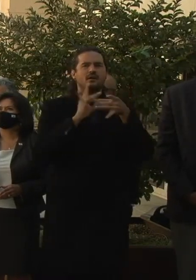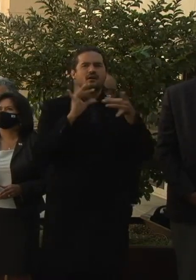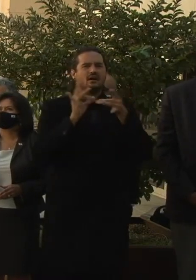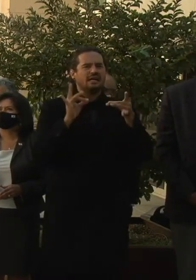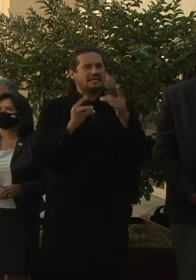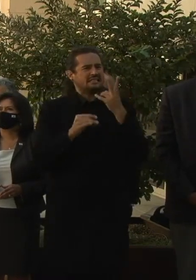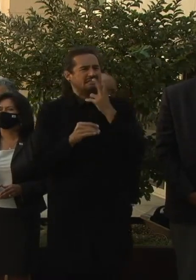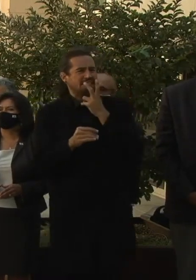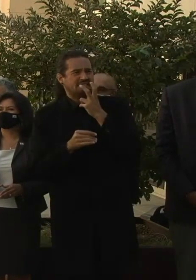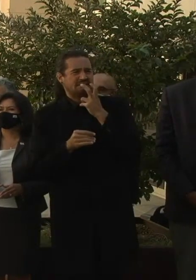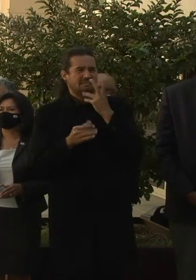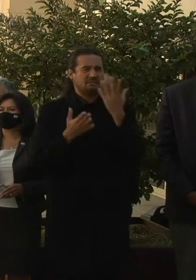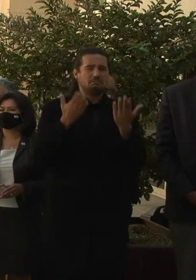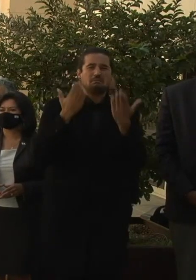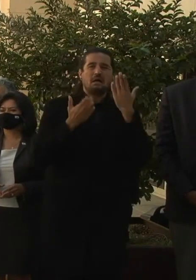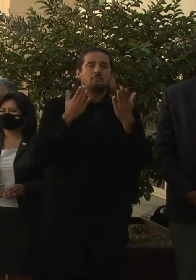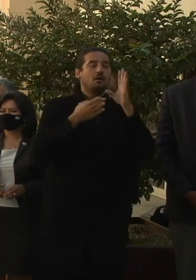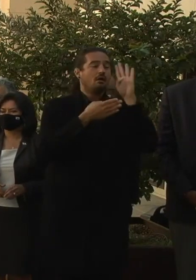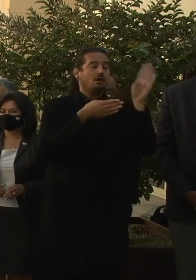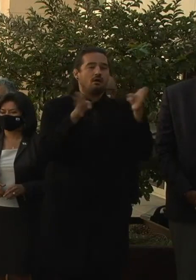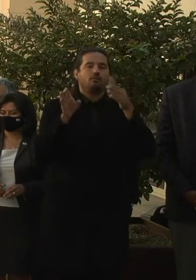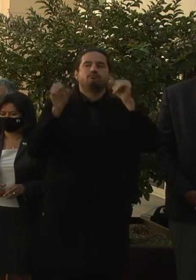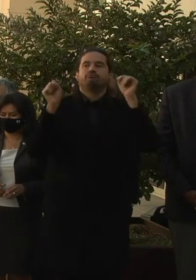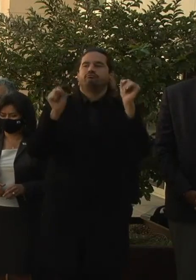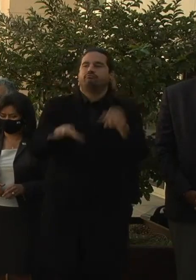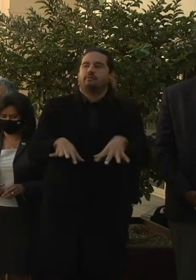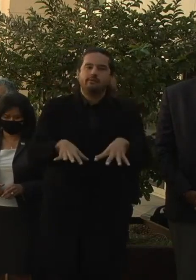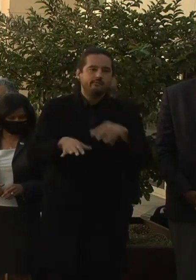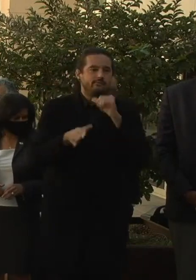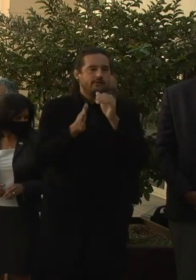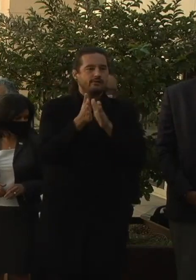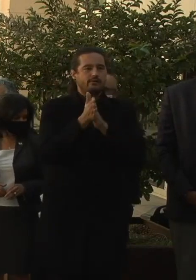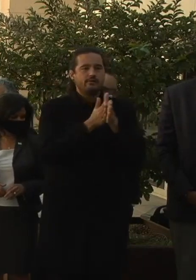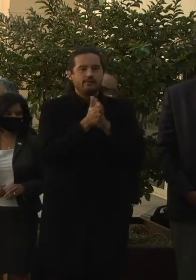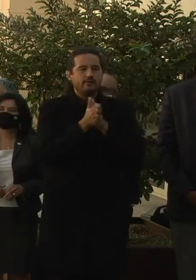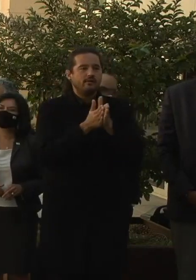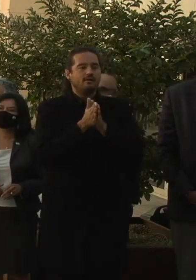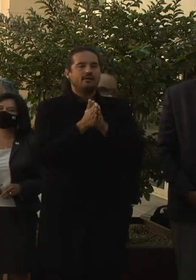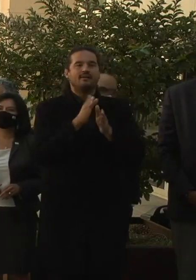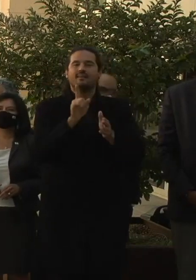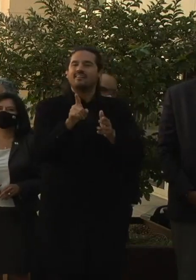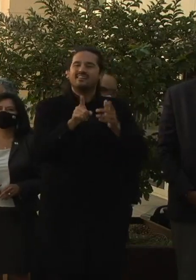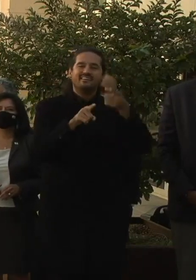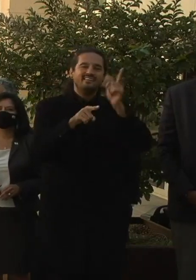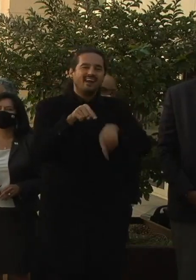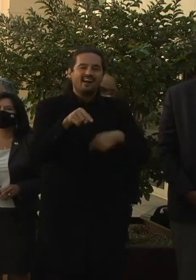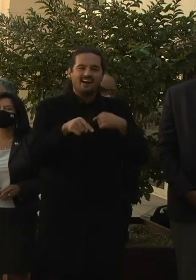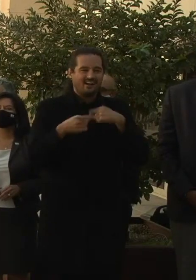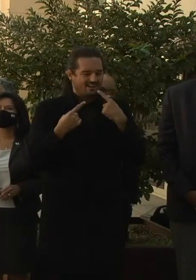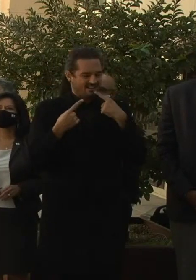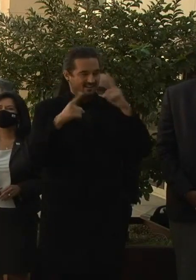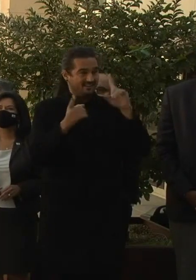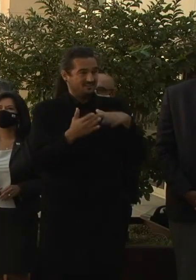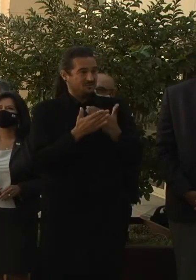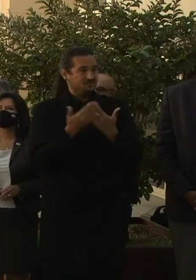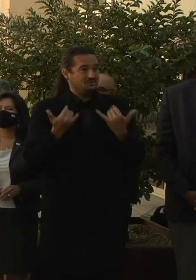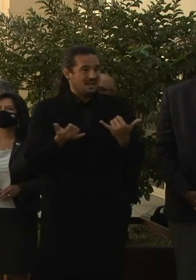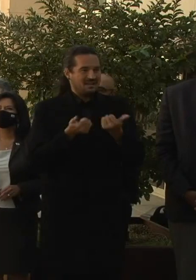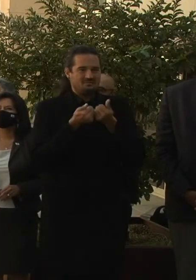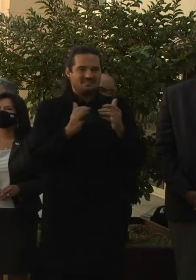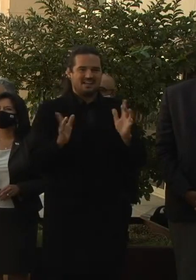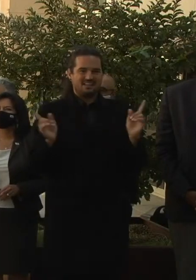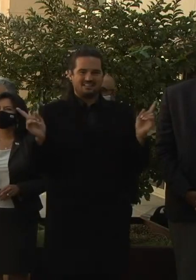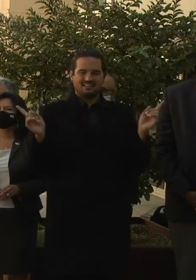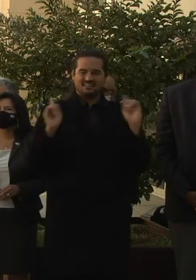and legislative agenda because of the COVID crisis, that we weren't going to be able to accomplish the bulk of the work that we set out to do. Make